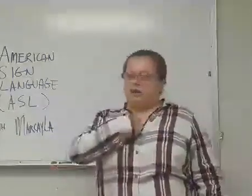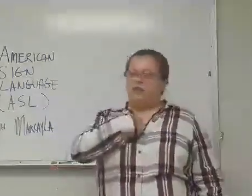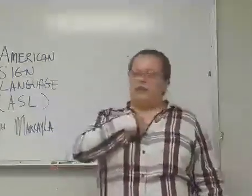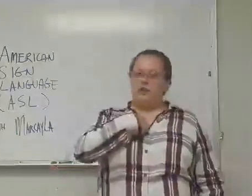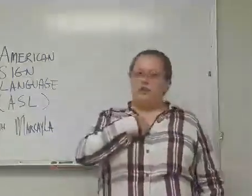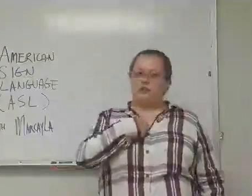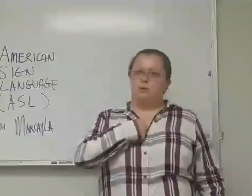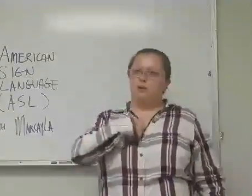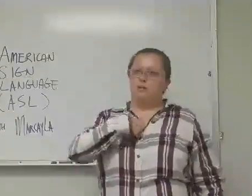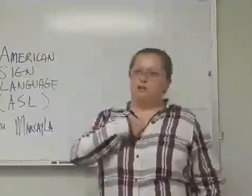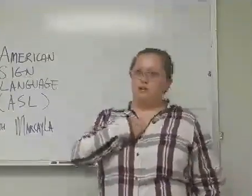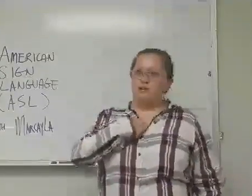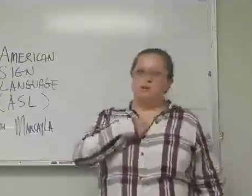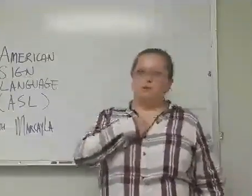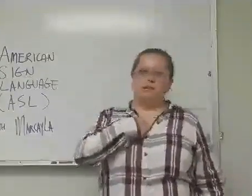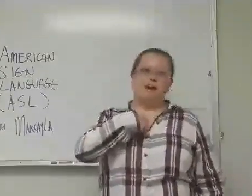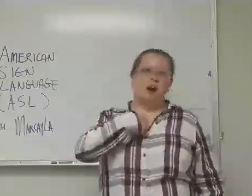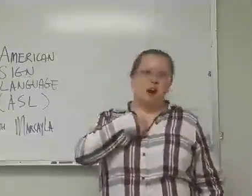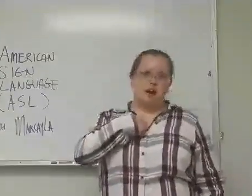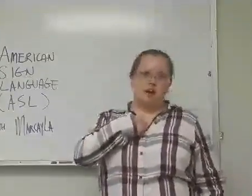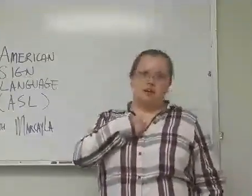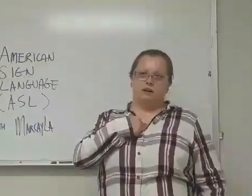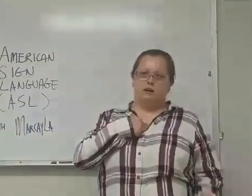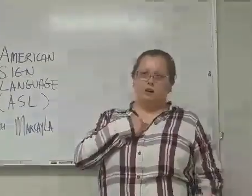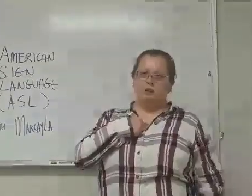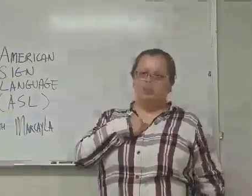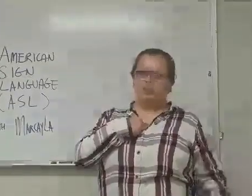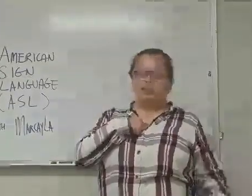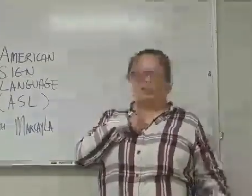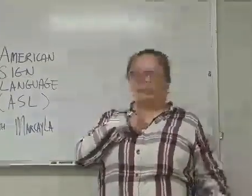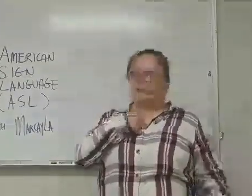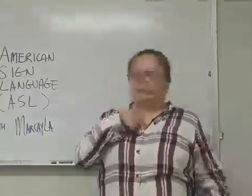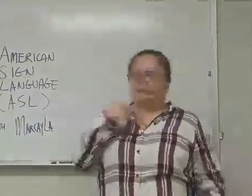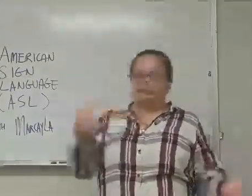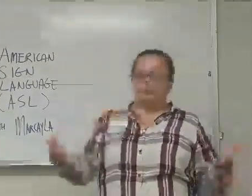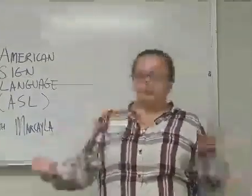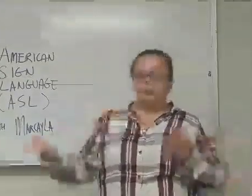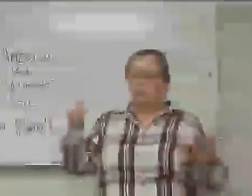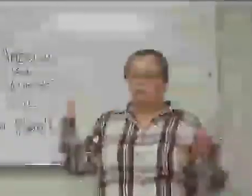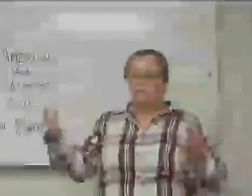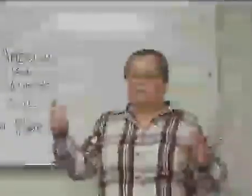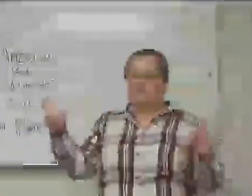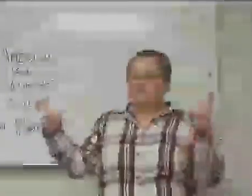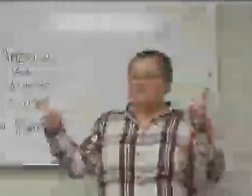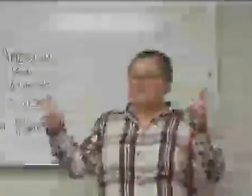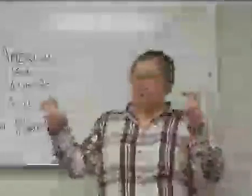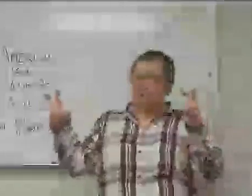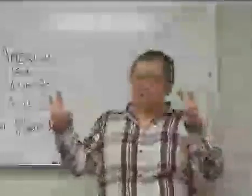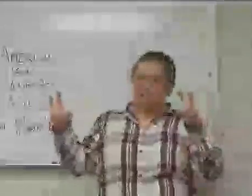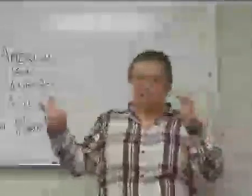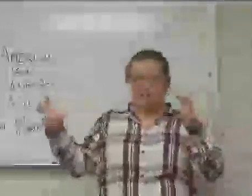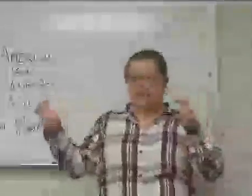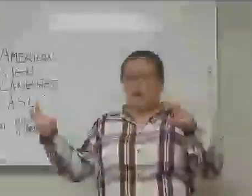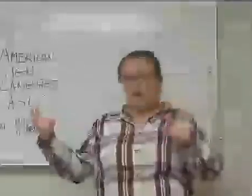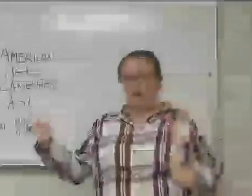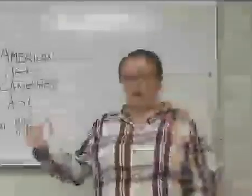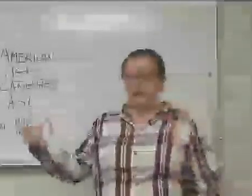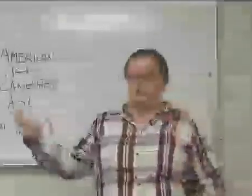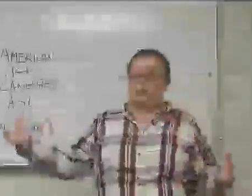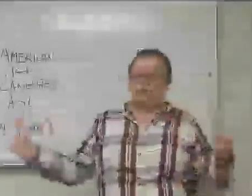then you just point to yourself when you say I. There's like kind of older versions of saying I. That's